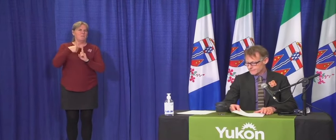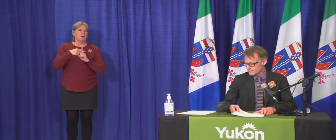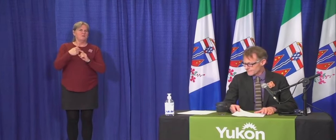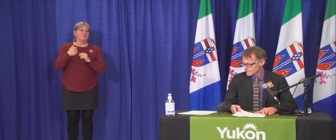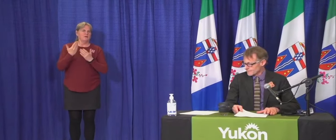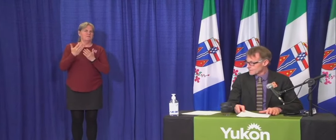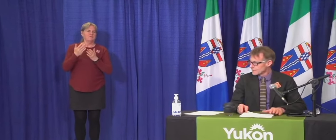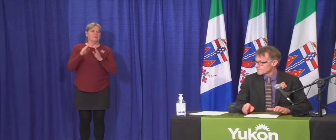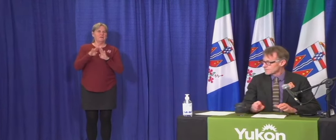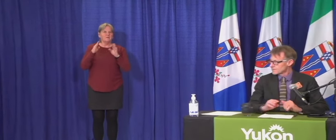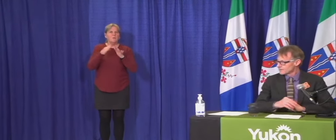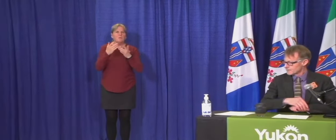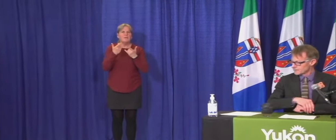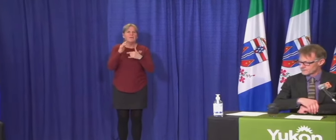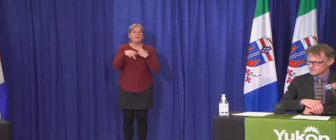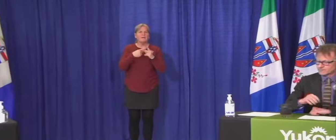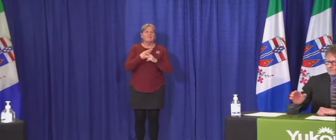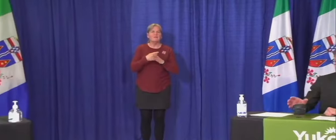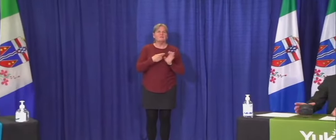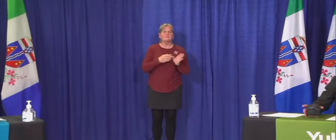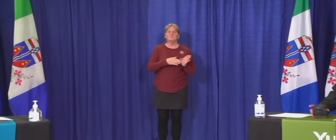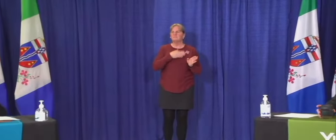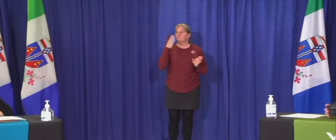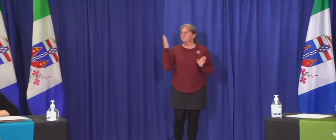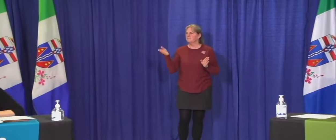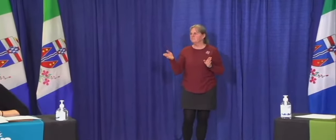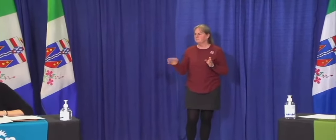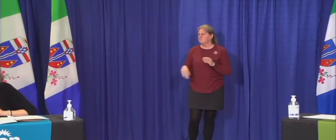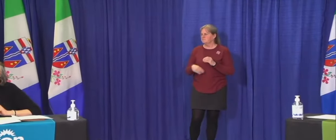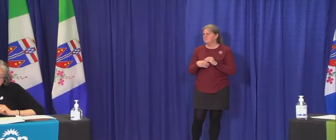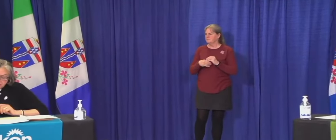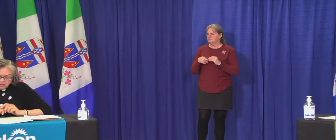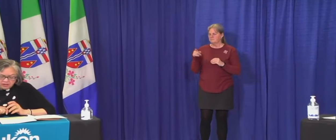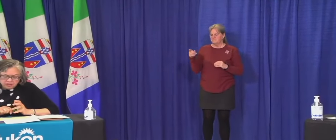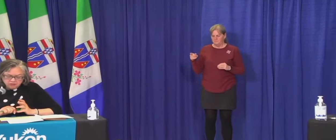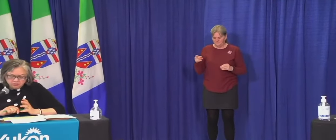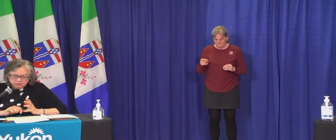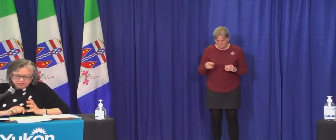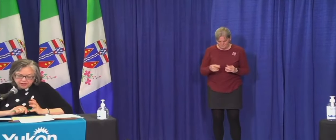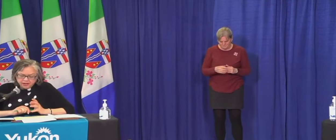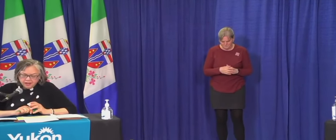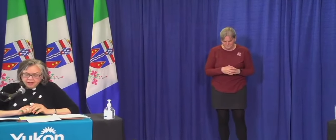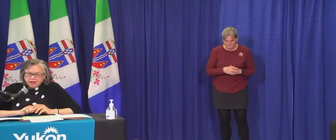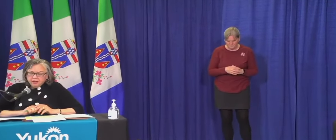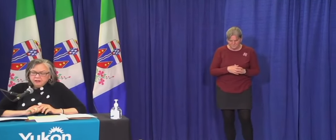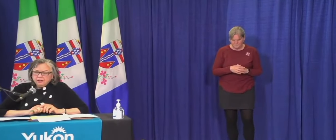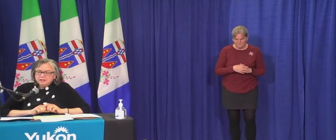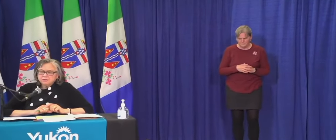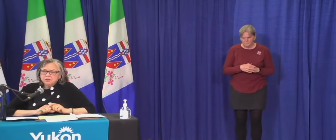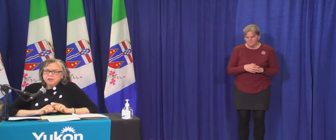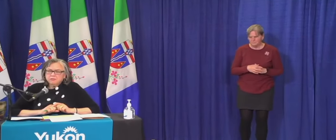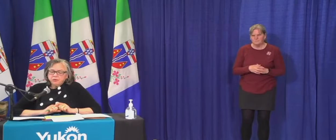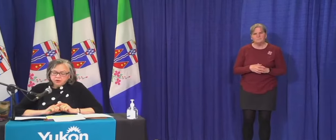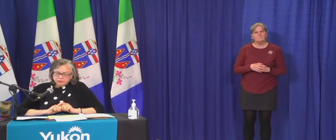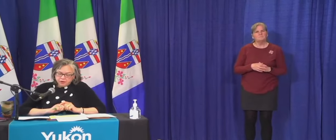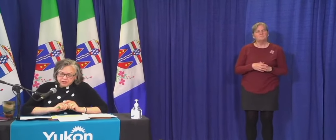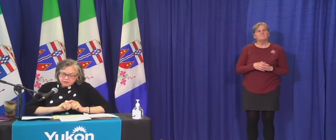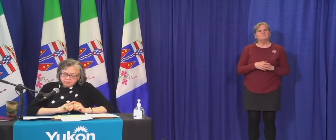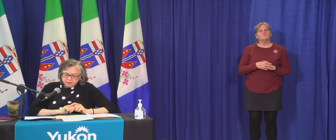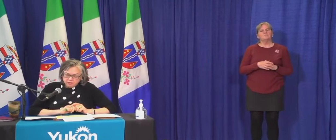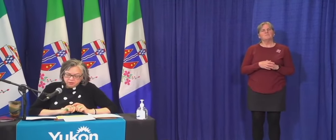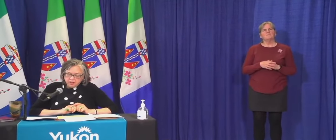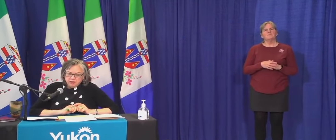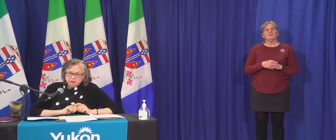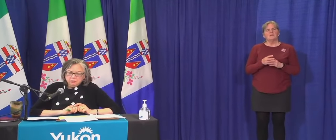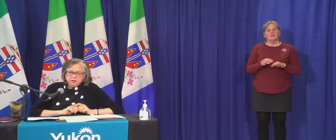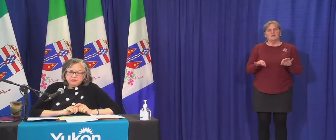Minister McPhee. Thank you. I just wanted to add, Tim, to your question. Thank you for that. It's really important for us to